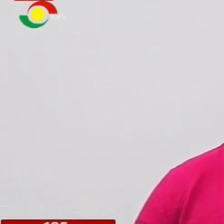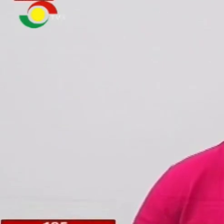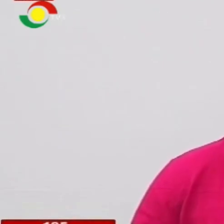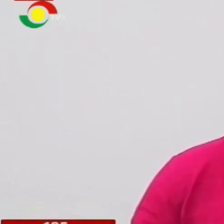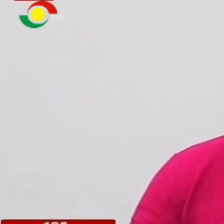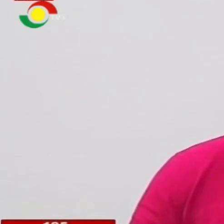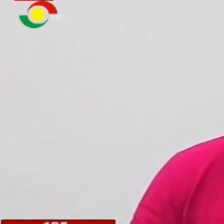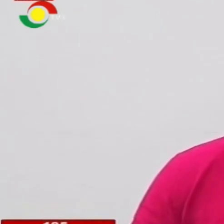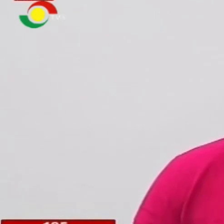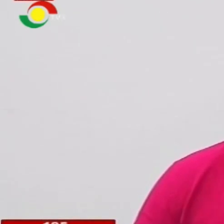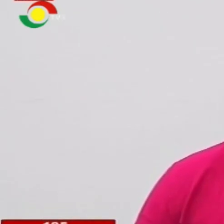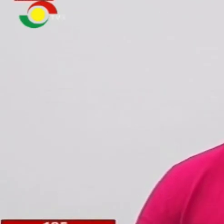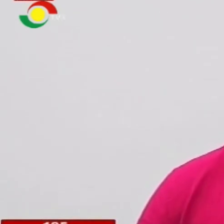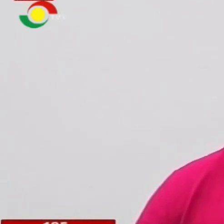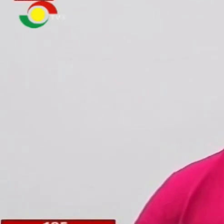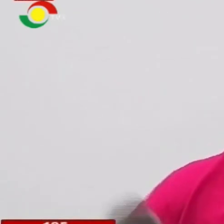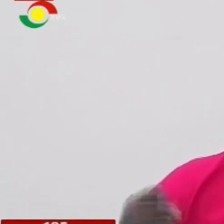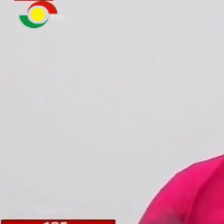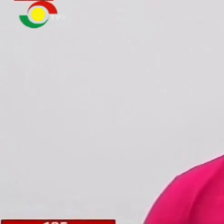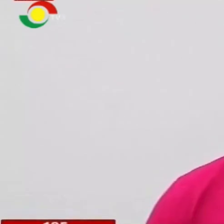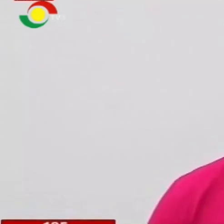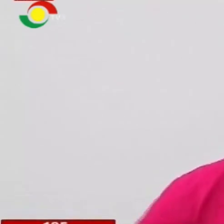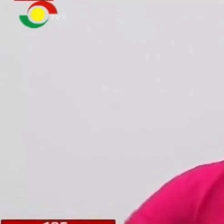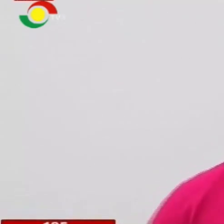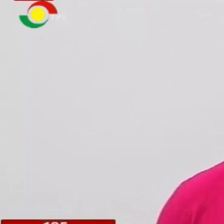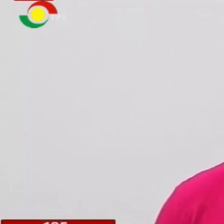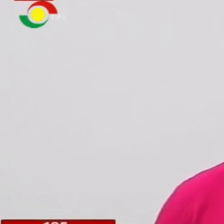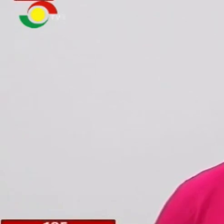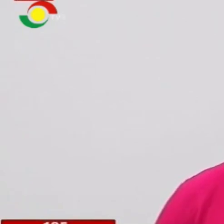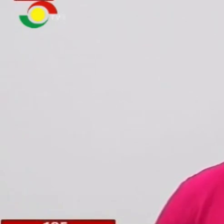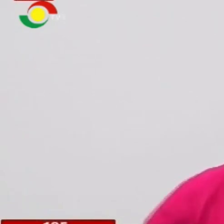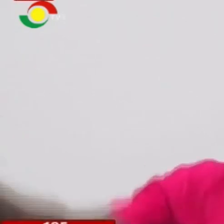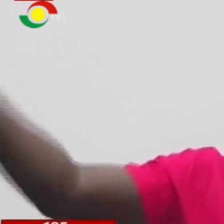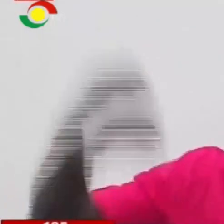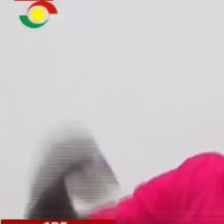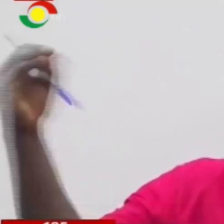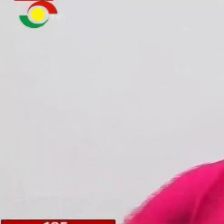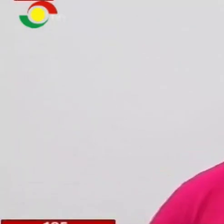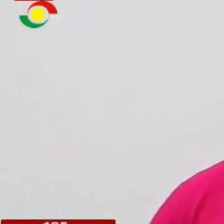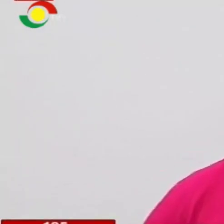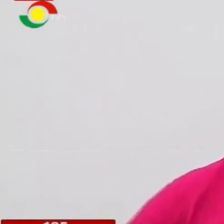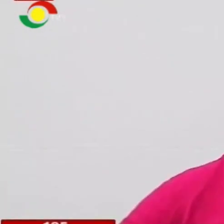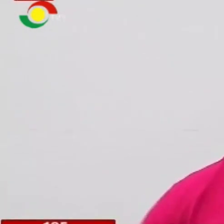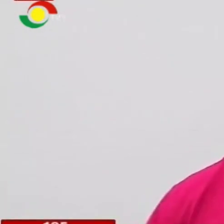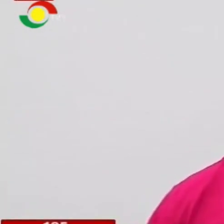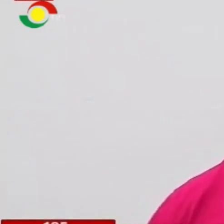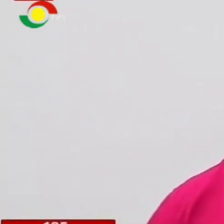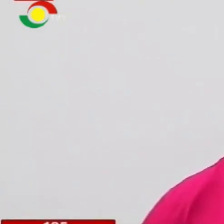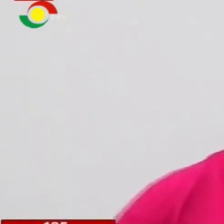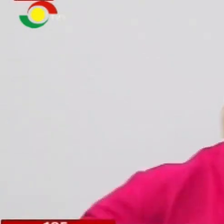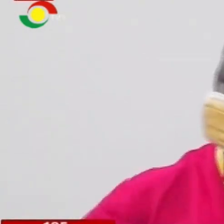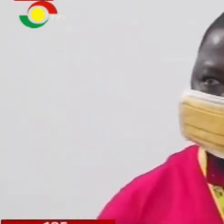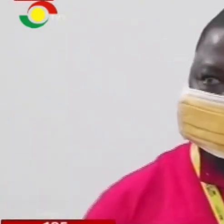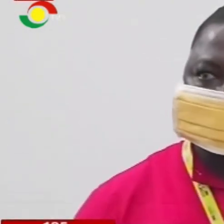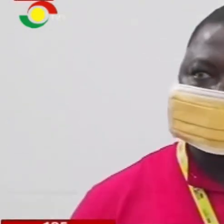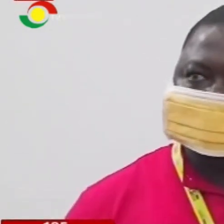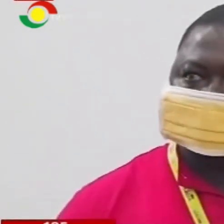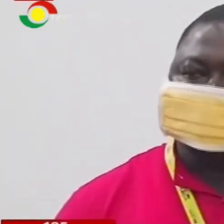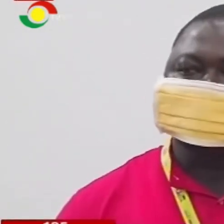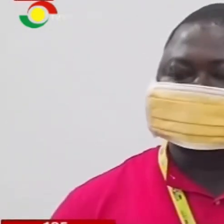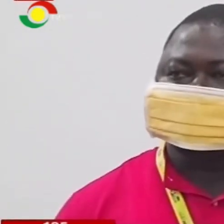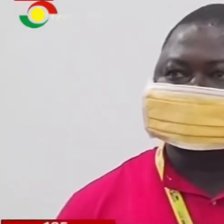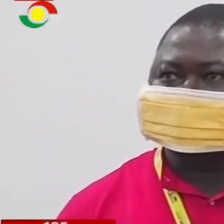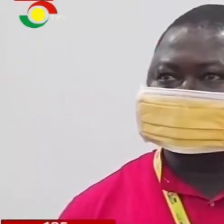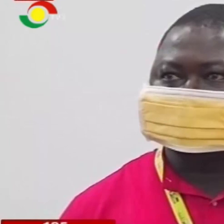no, no, no, no, no, no, no, no, no, no, no, no, no, no, no, no, no, no, no, no, no, no, no, no, no, no, and